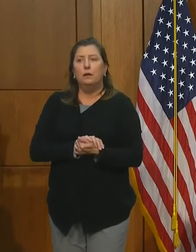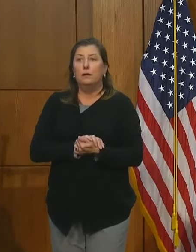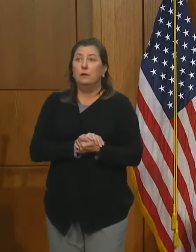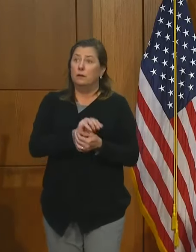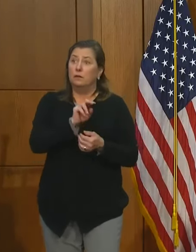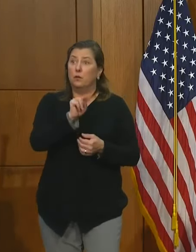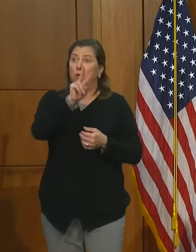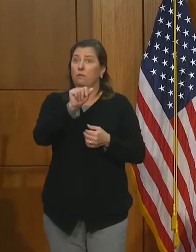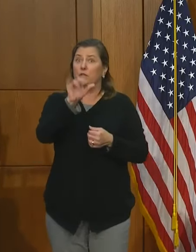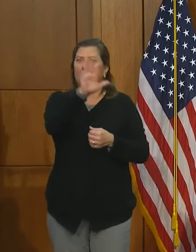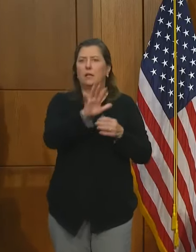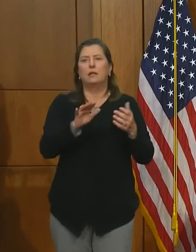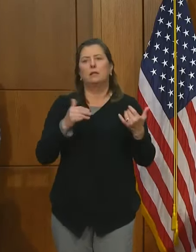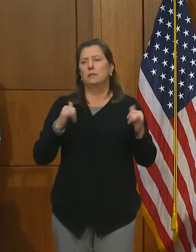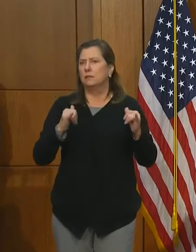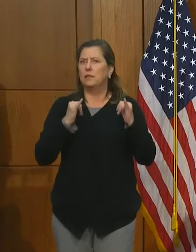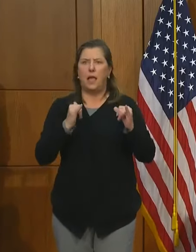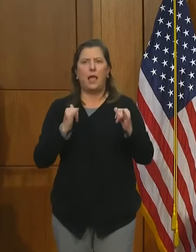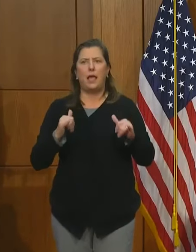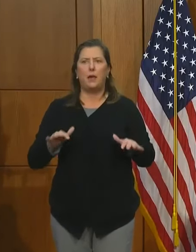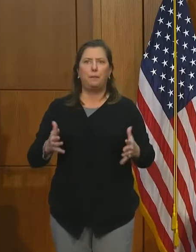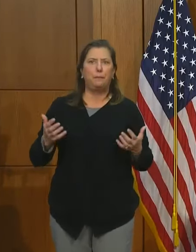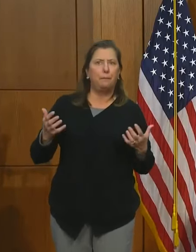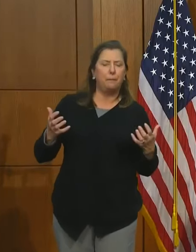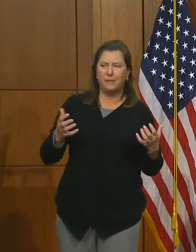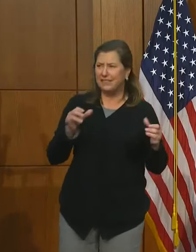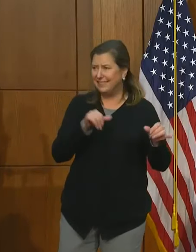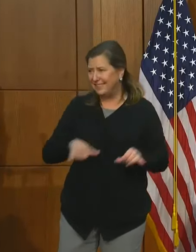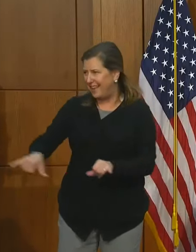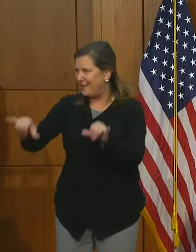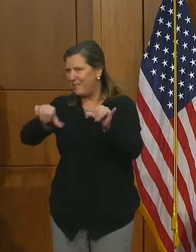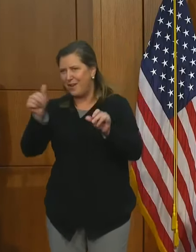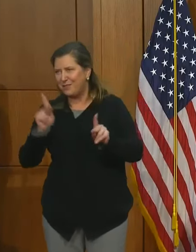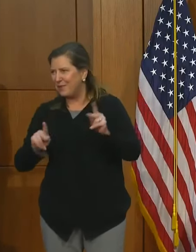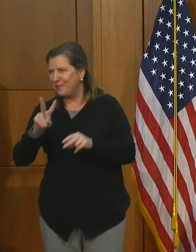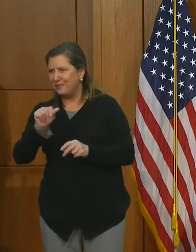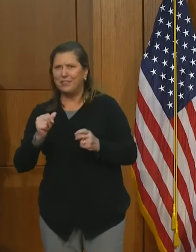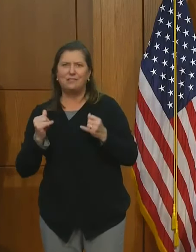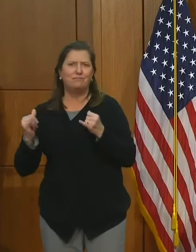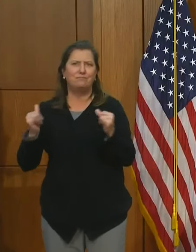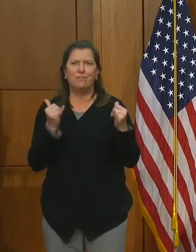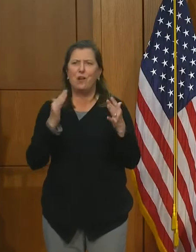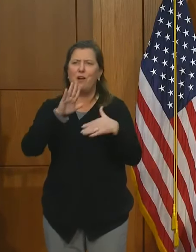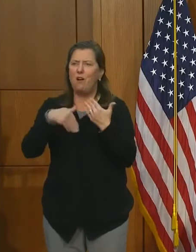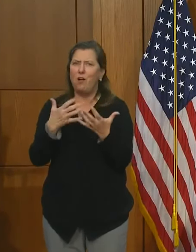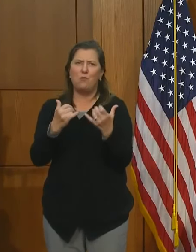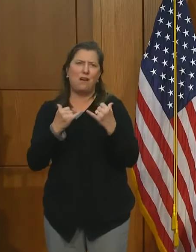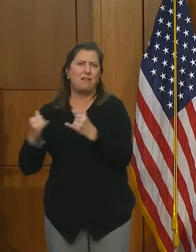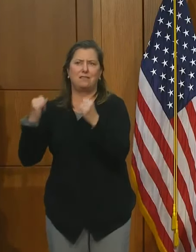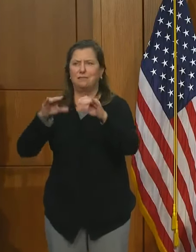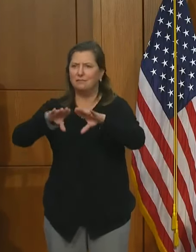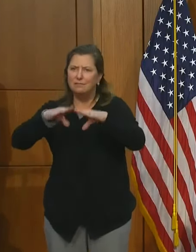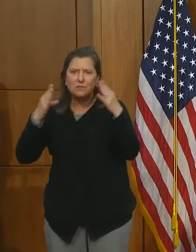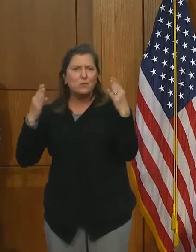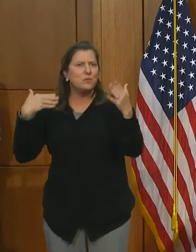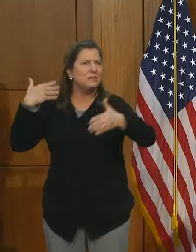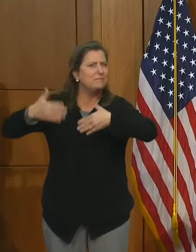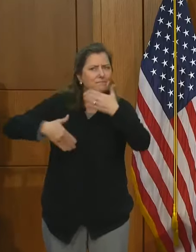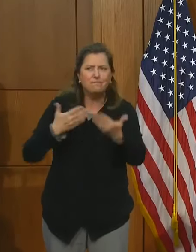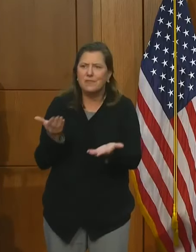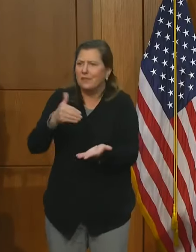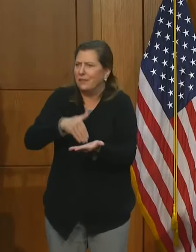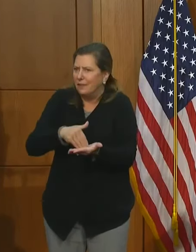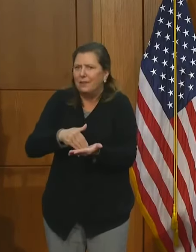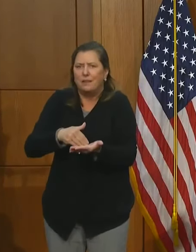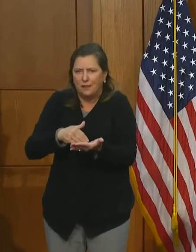as anxious as the rest of us, as the rest of you are across Virginia, to ease these restrictions and to,